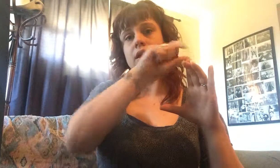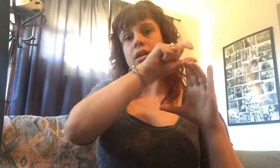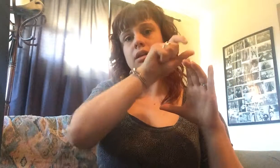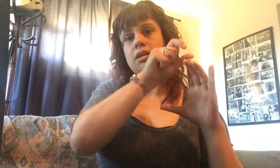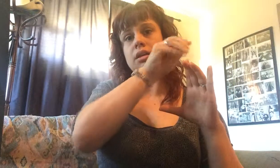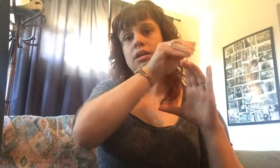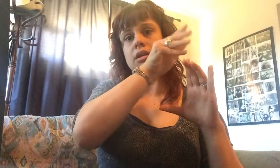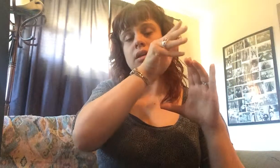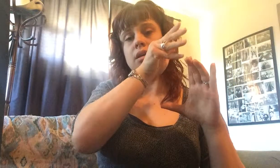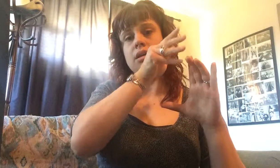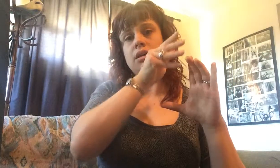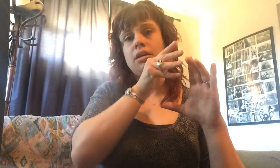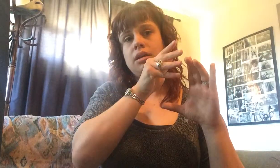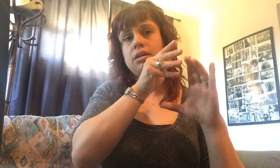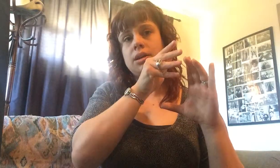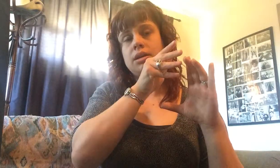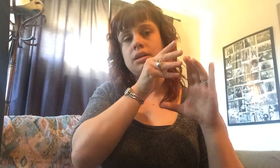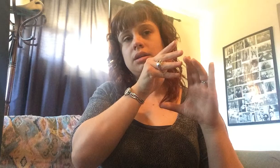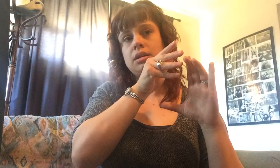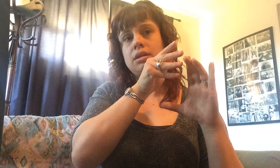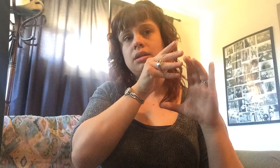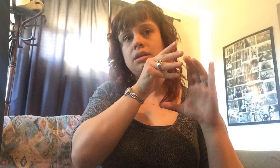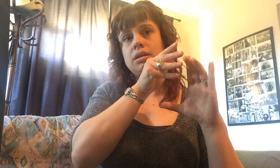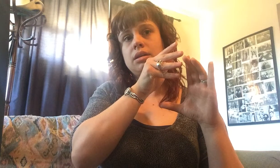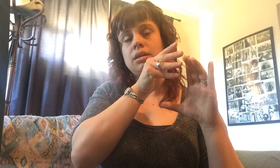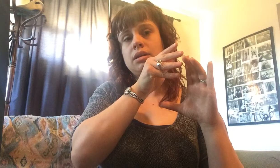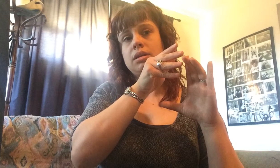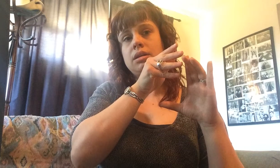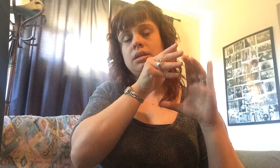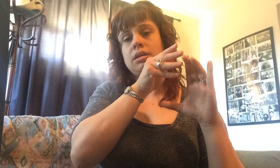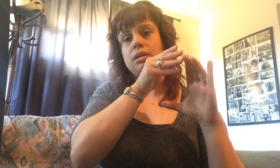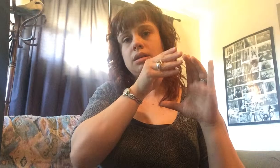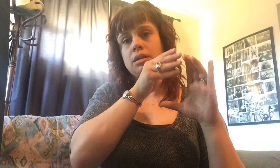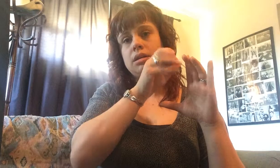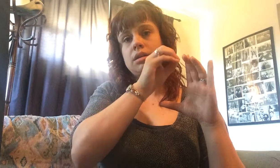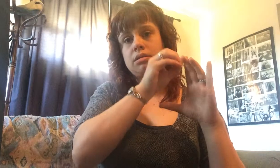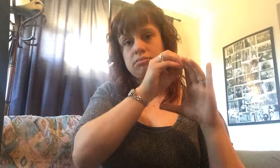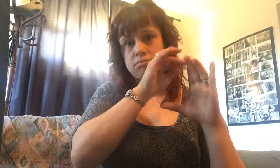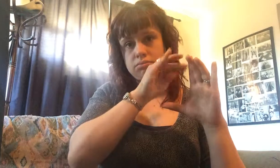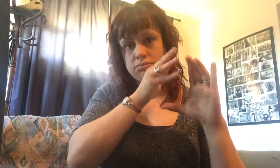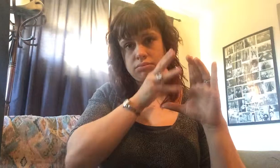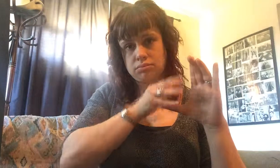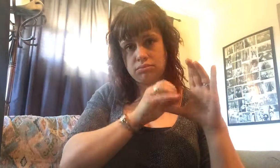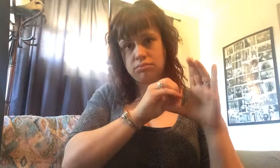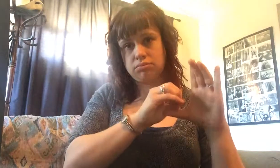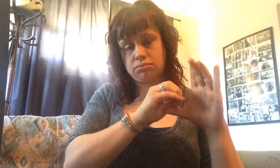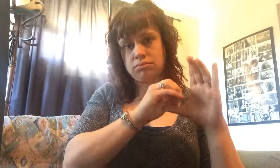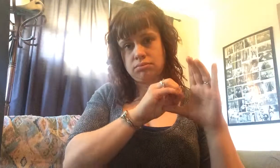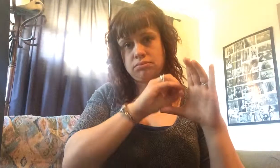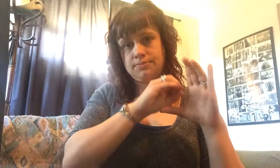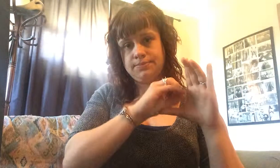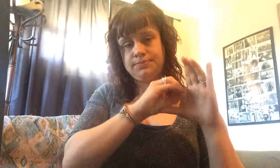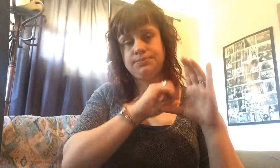auricle From the right auricle to the right ventricle So when the joint diastole is going to